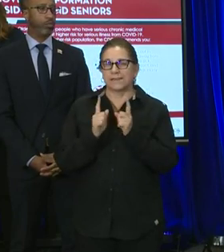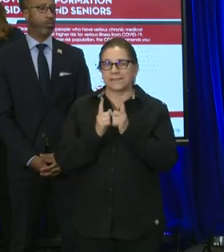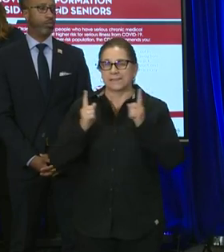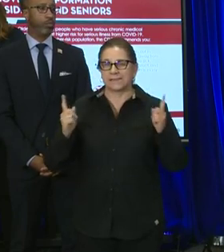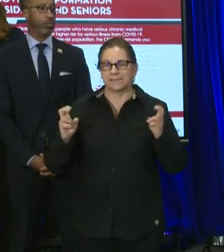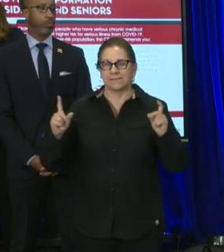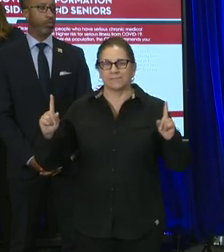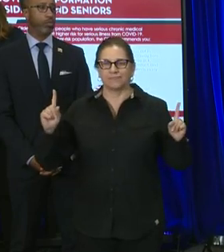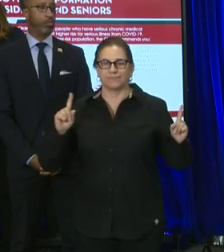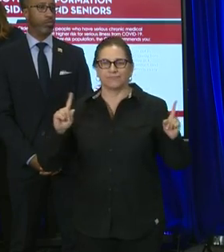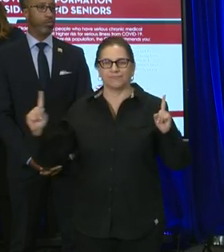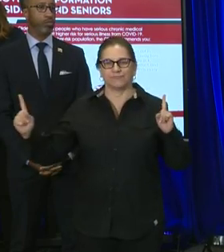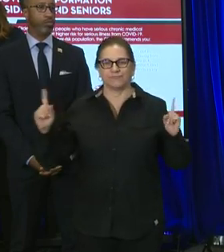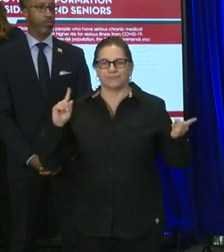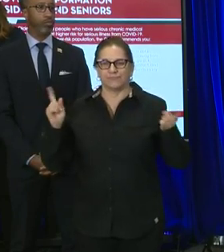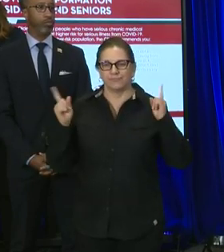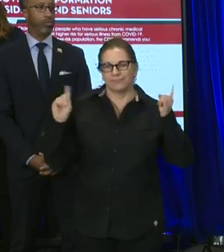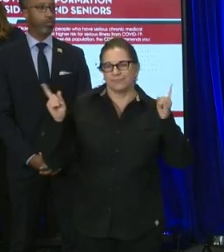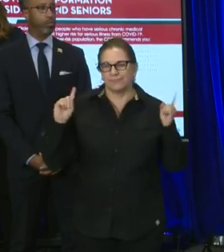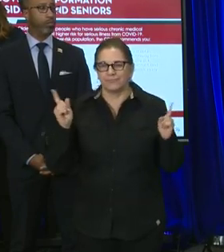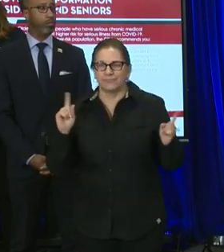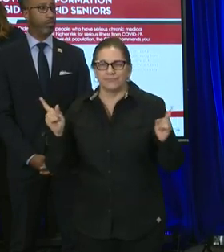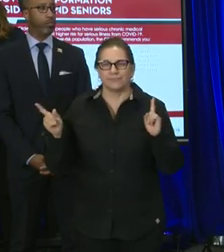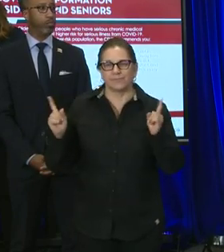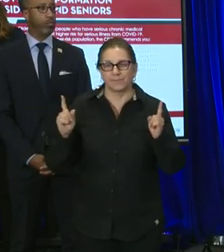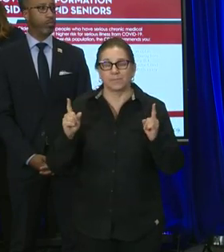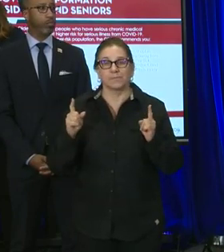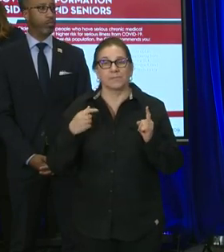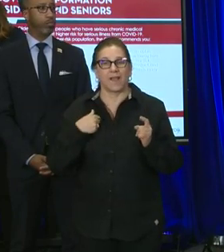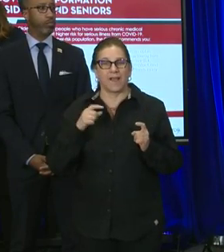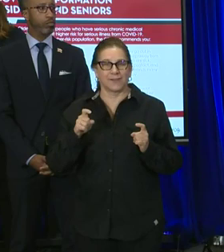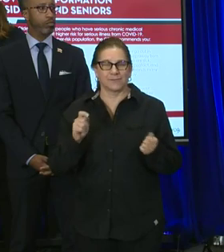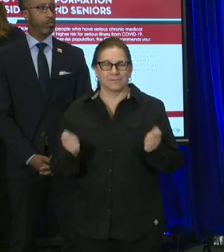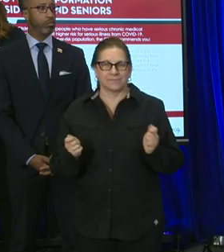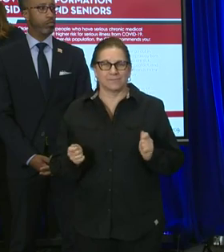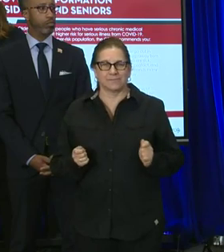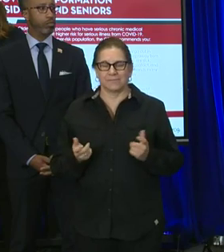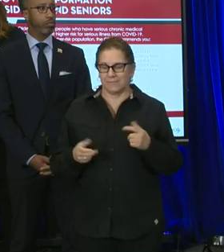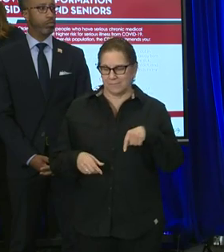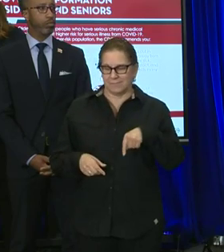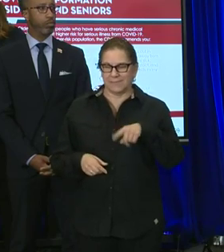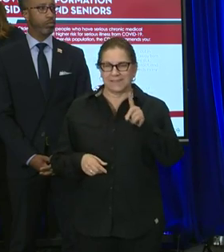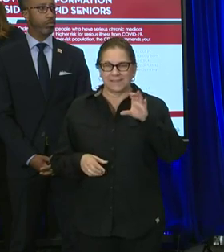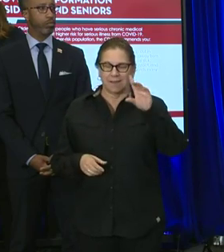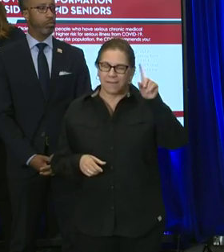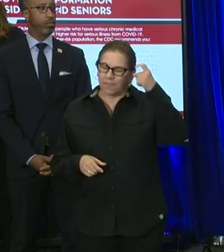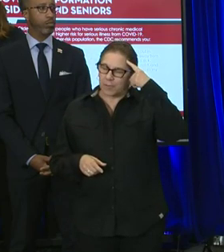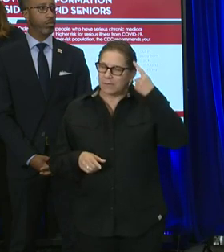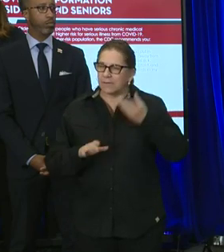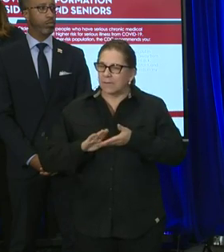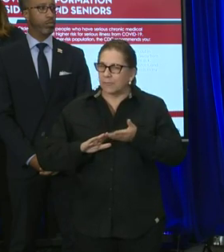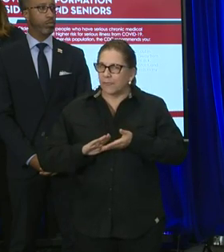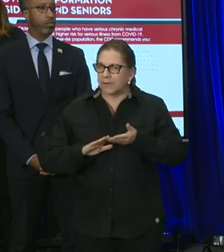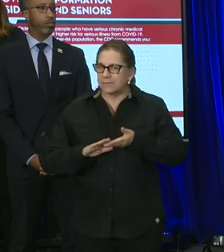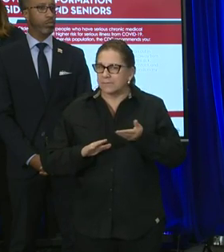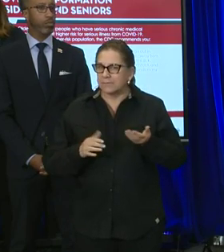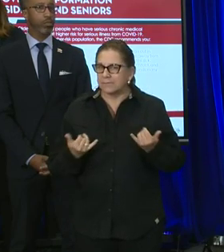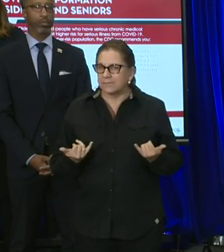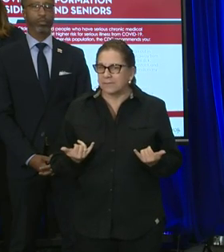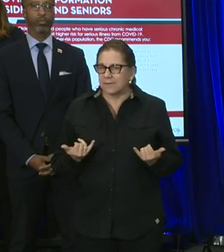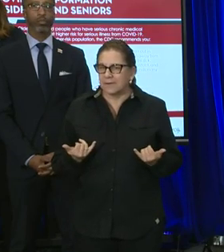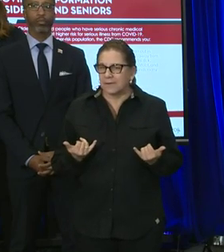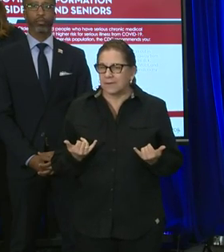government operations until April the 27th. So with that, schools